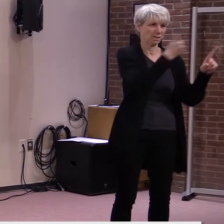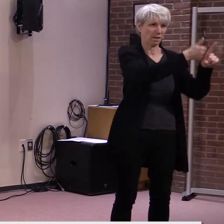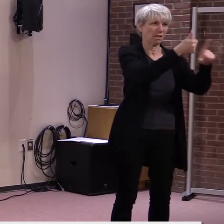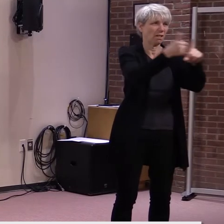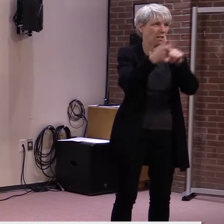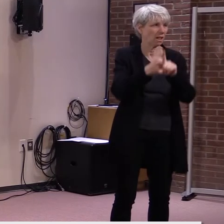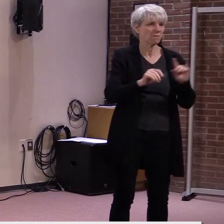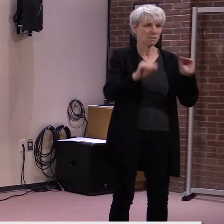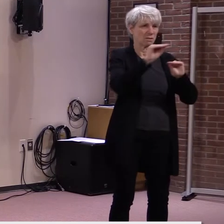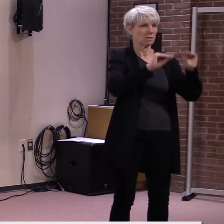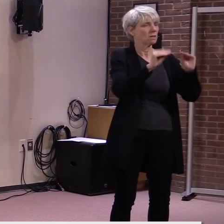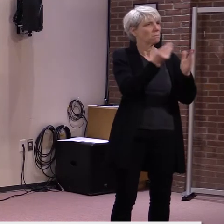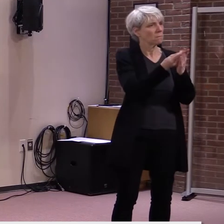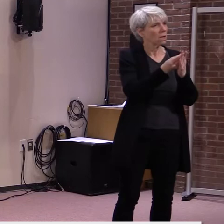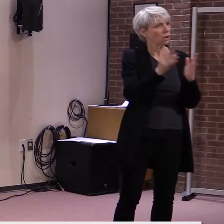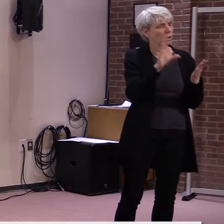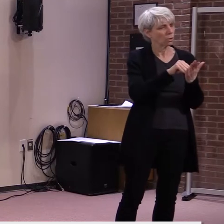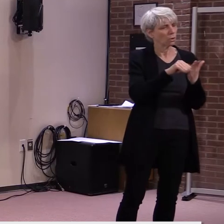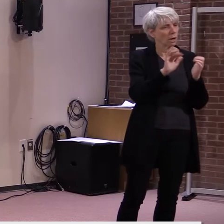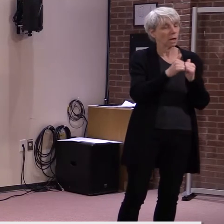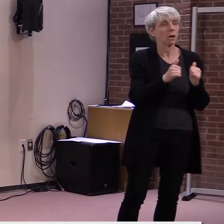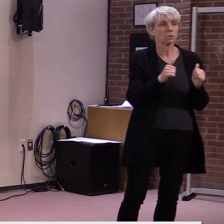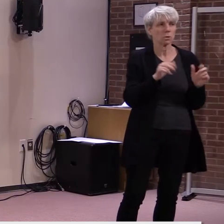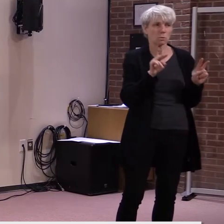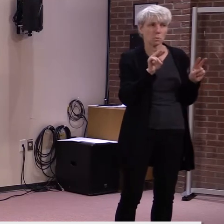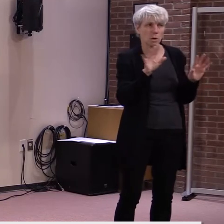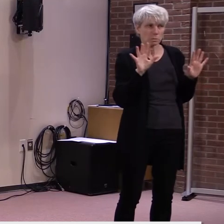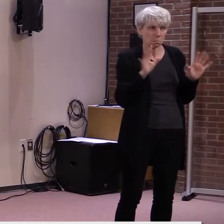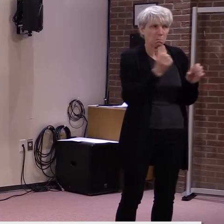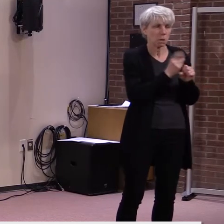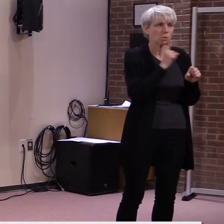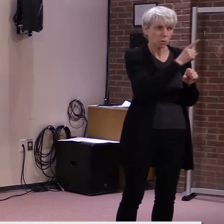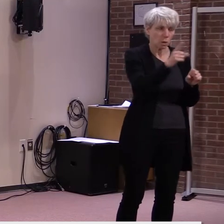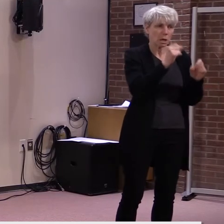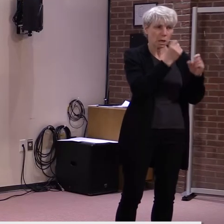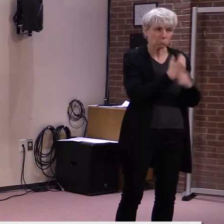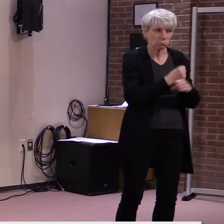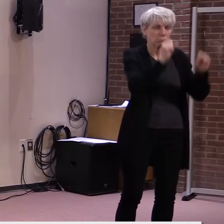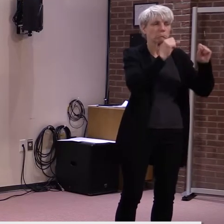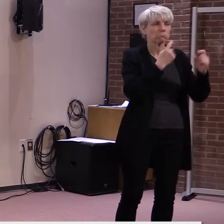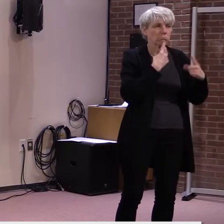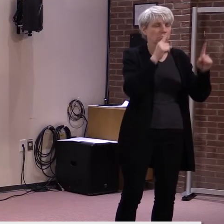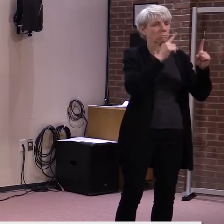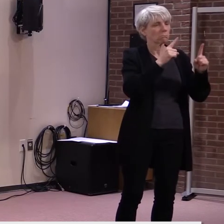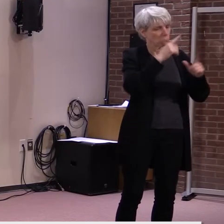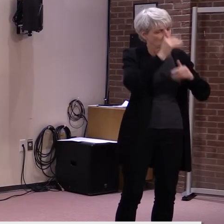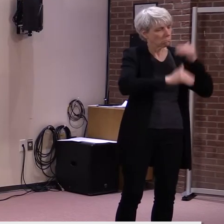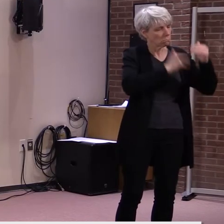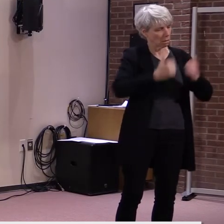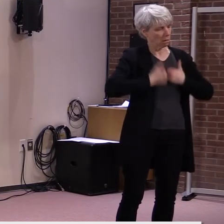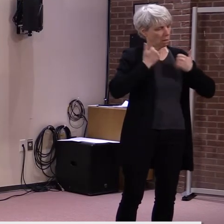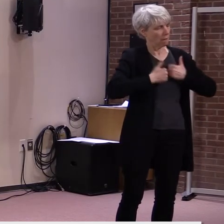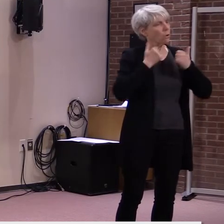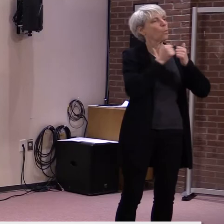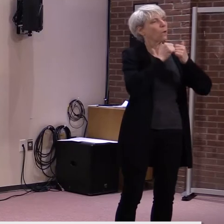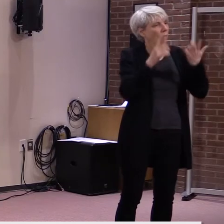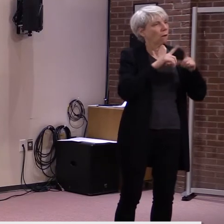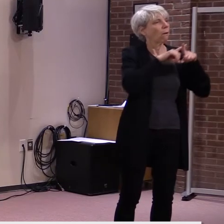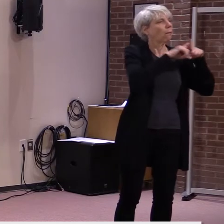at making sure that hospitals are sustainable on their own right without federal or state money.